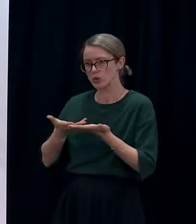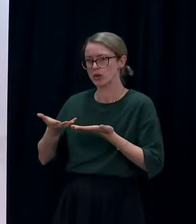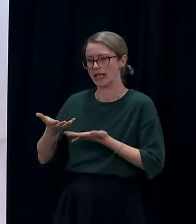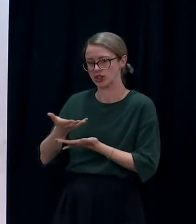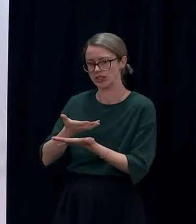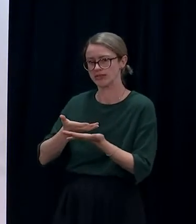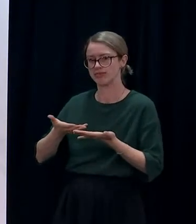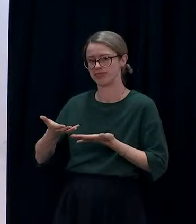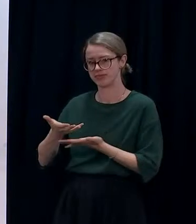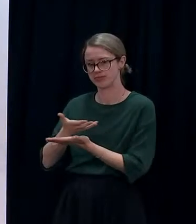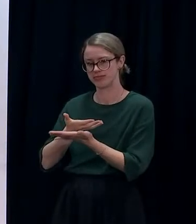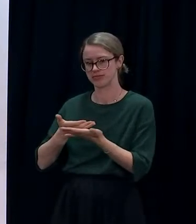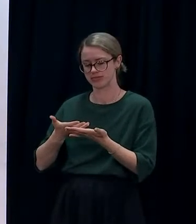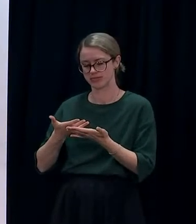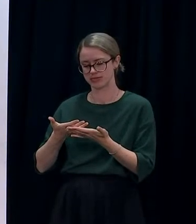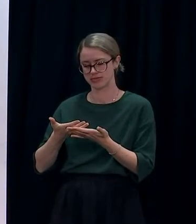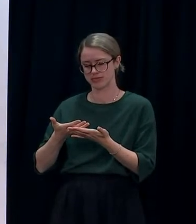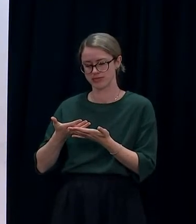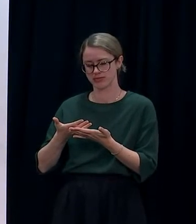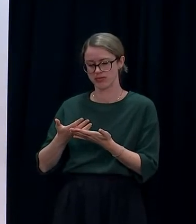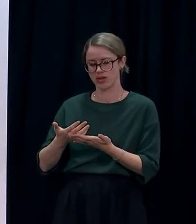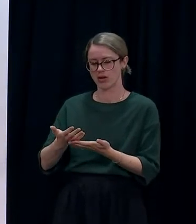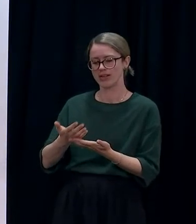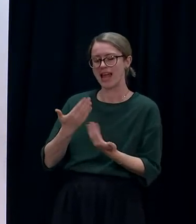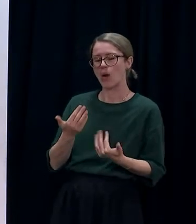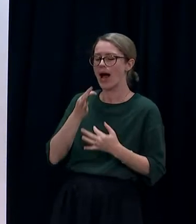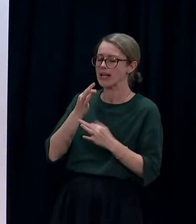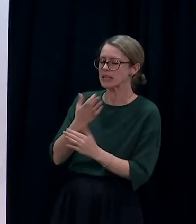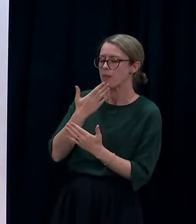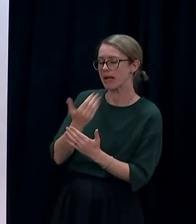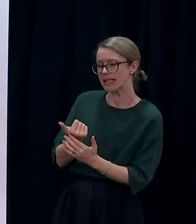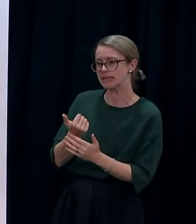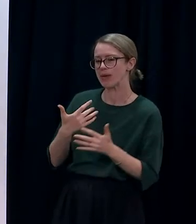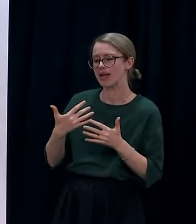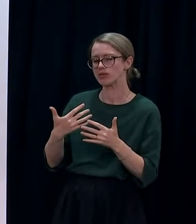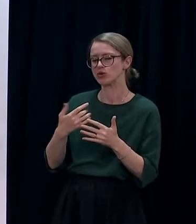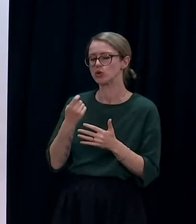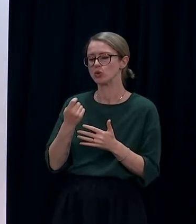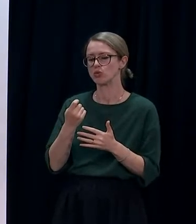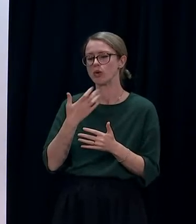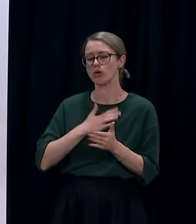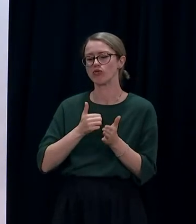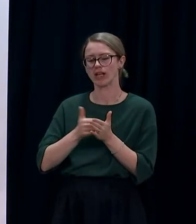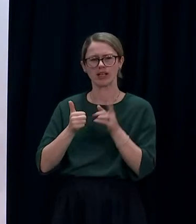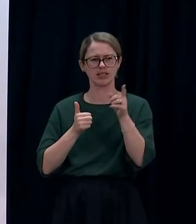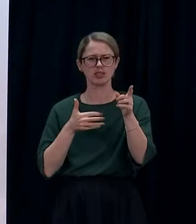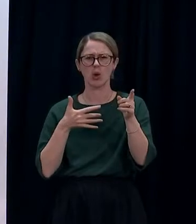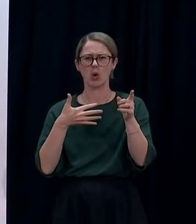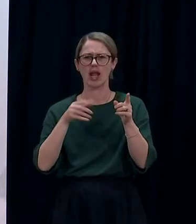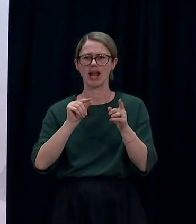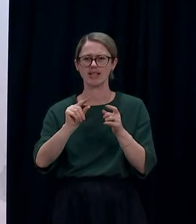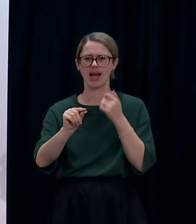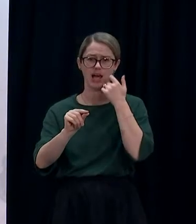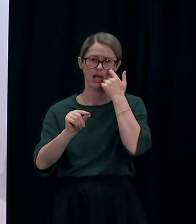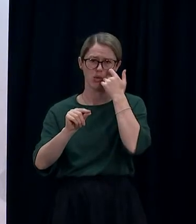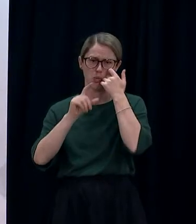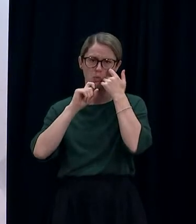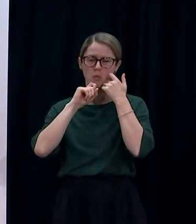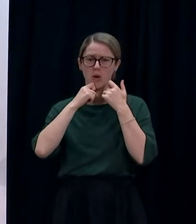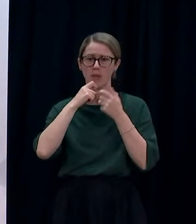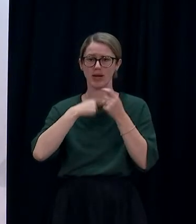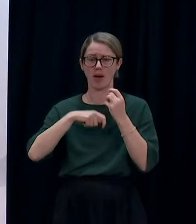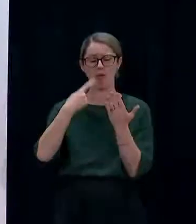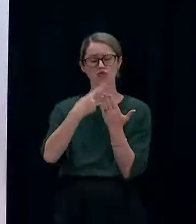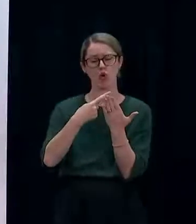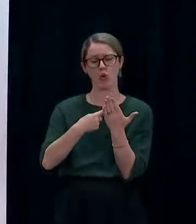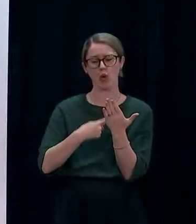that position of it being an ask to it being something that we want to happen on a regular basis. So there will be a point where people will have to present proof